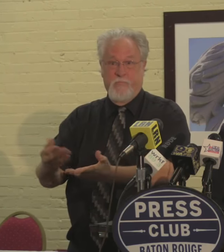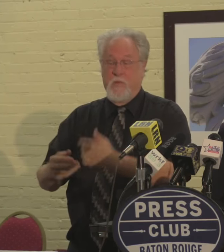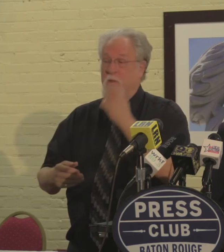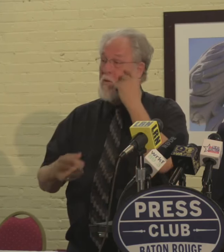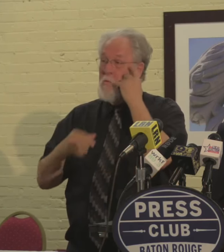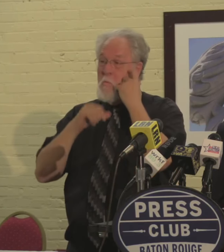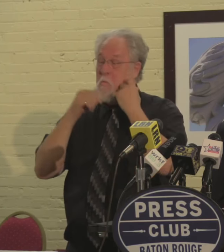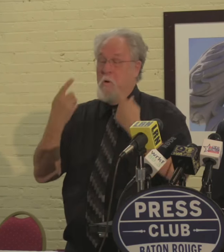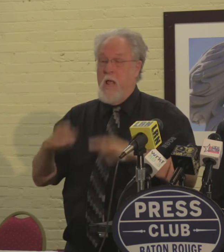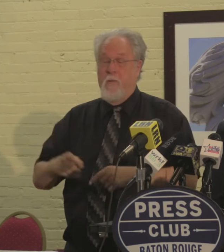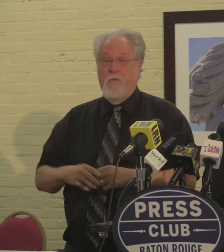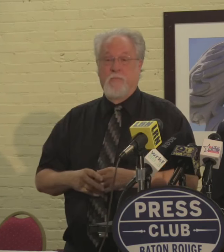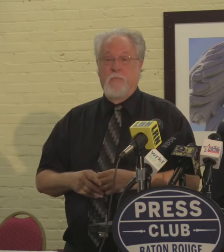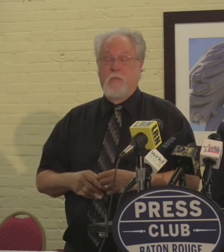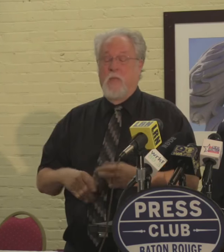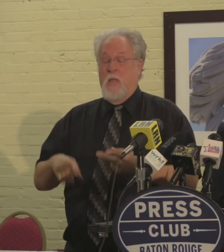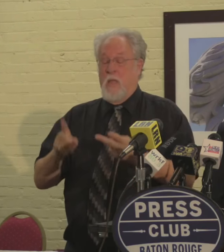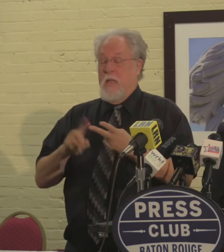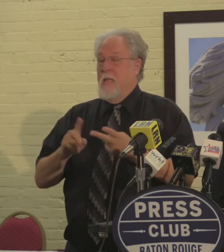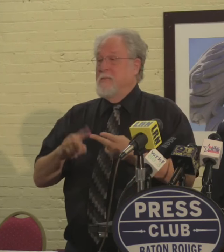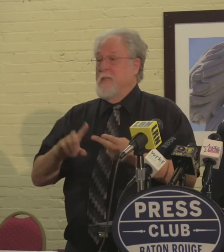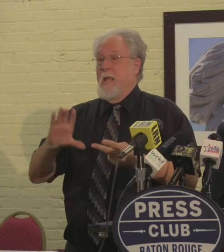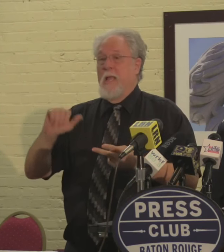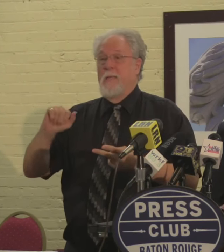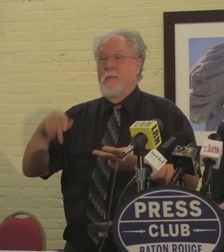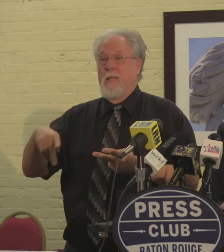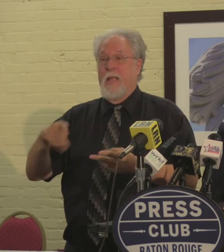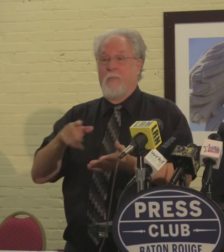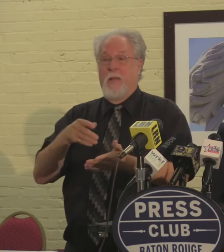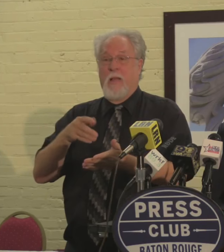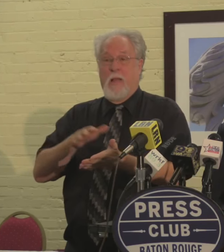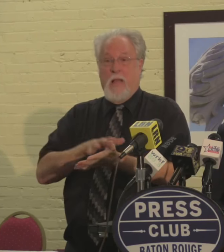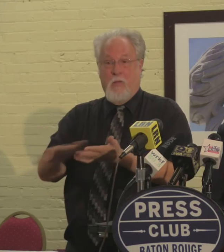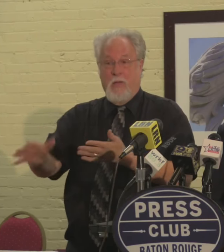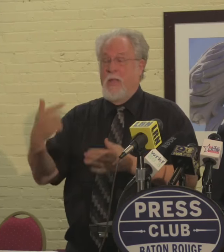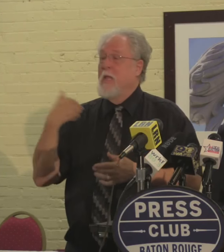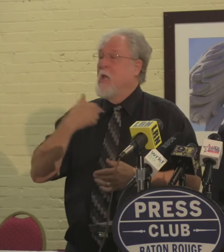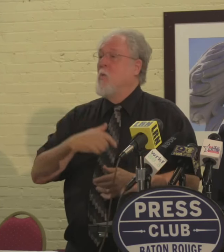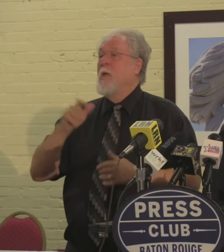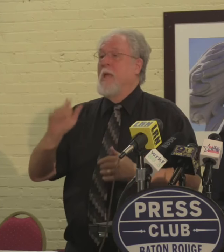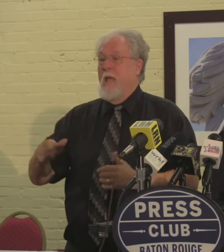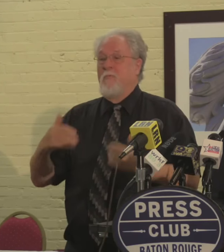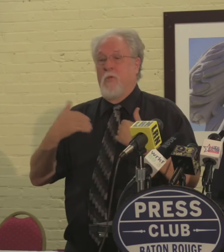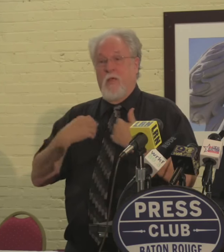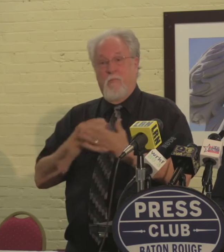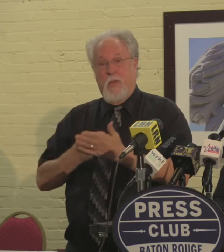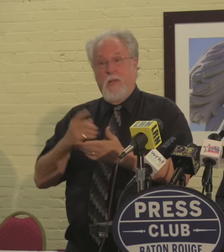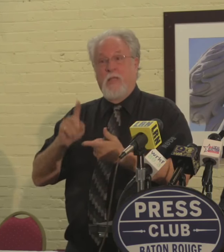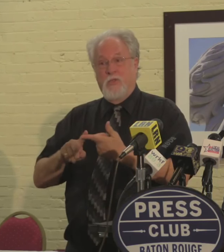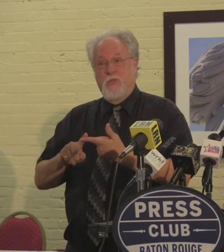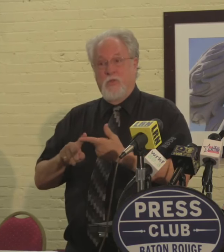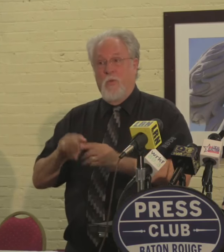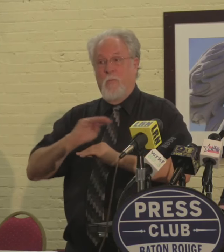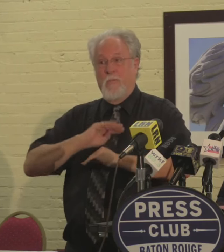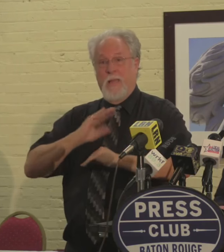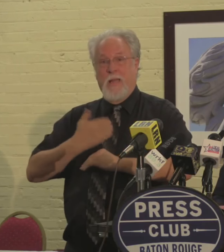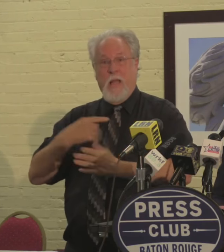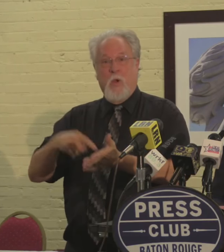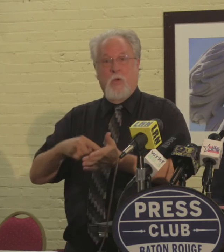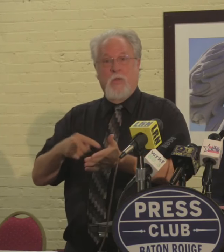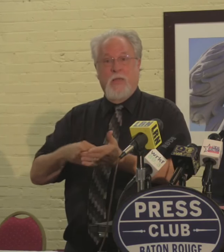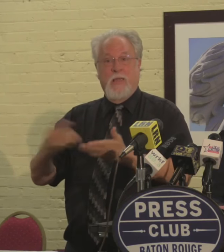Just won't happen. Secondly, capital outlay. We have to have the revenue in order to meet our debt